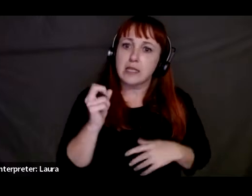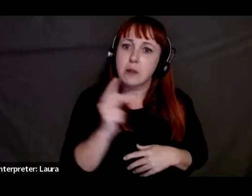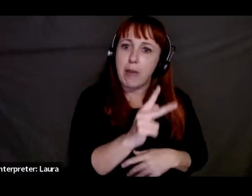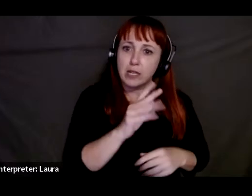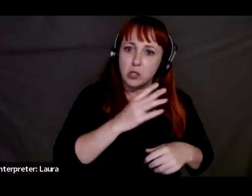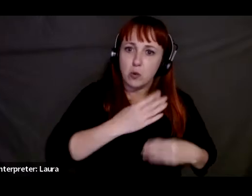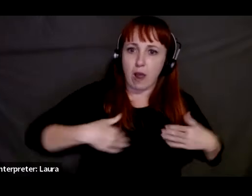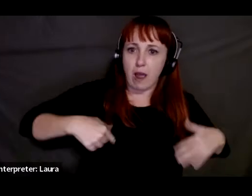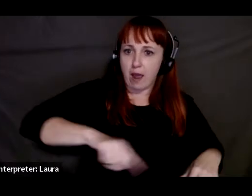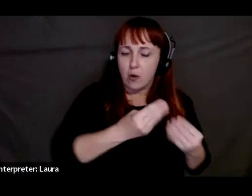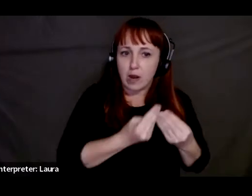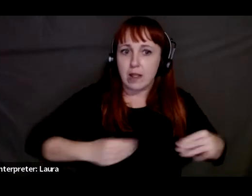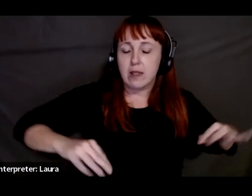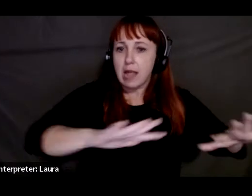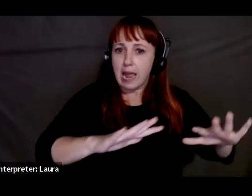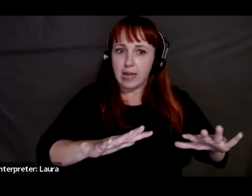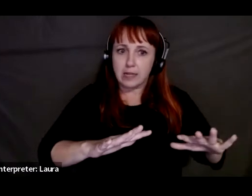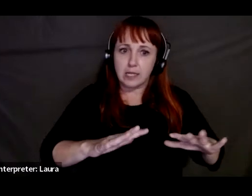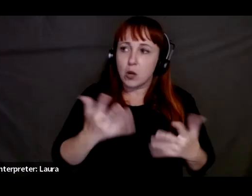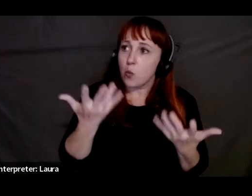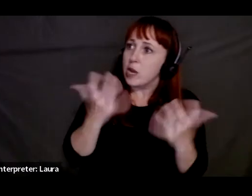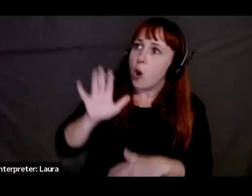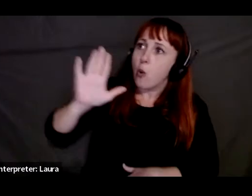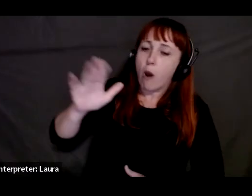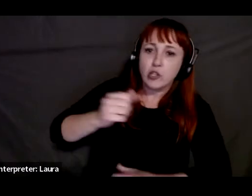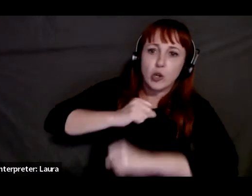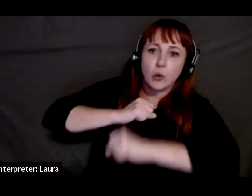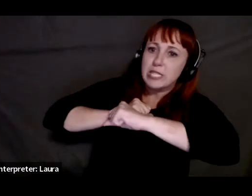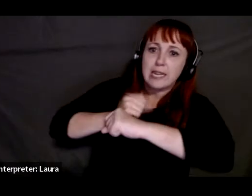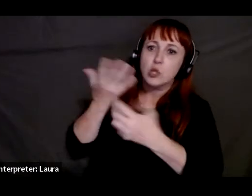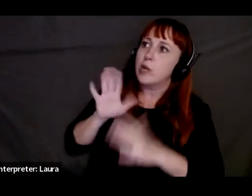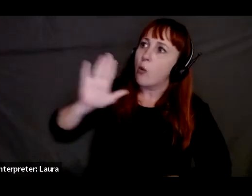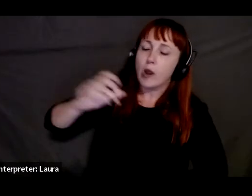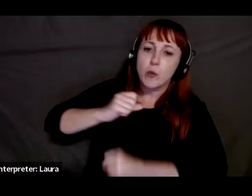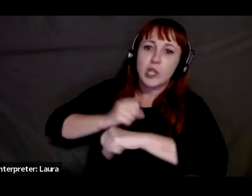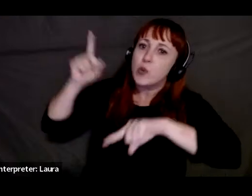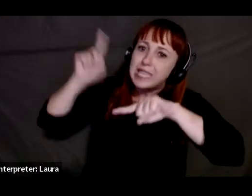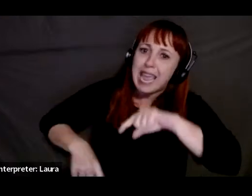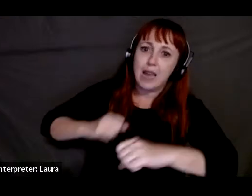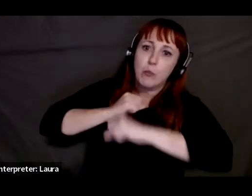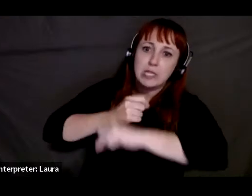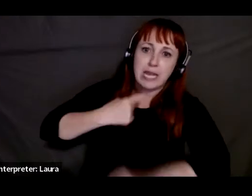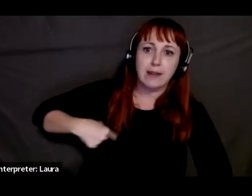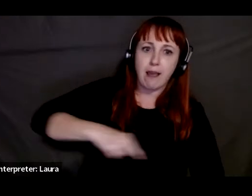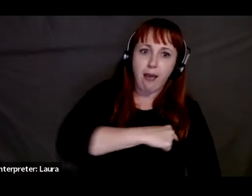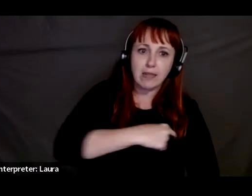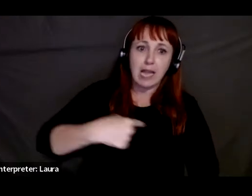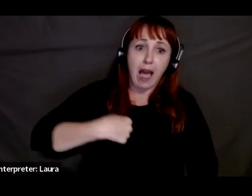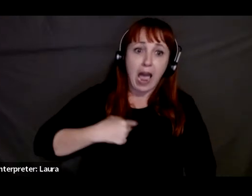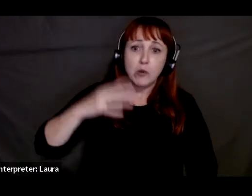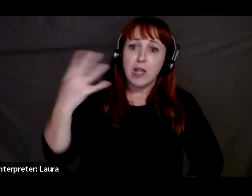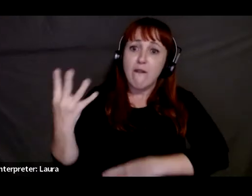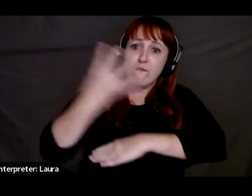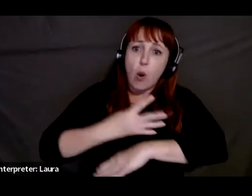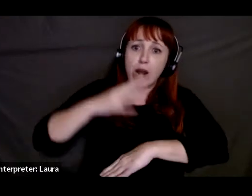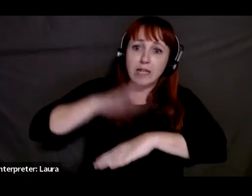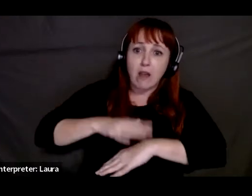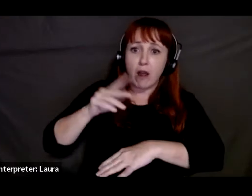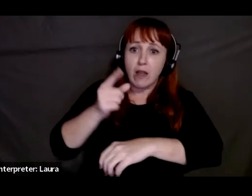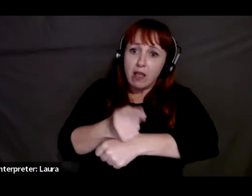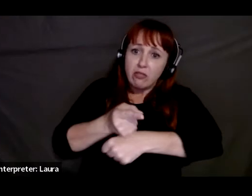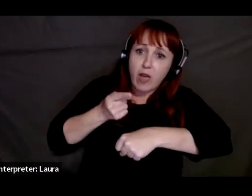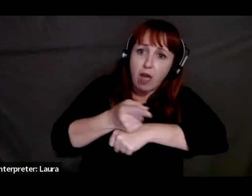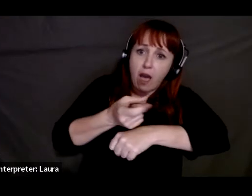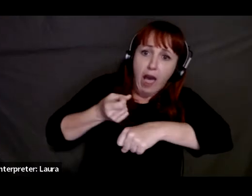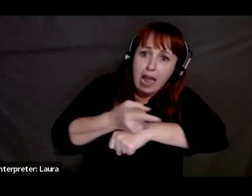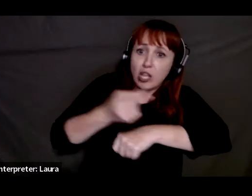our land. We don't want your protection, because you cannot protect us. I was 4 days on Kahoolawe and you